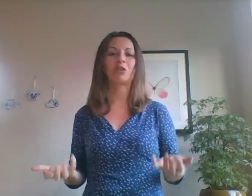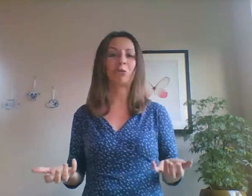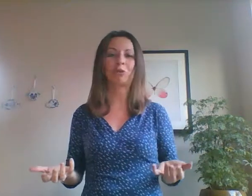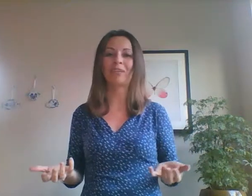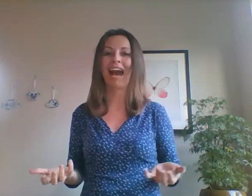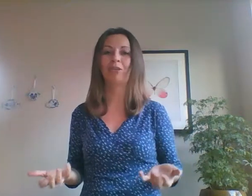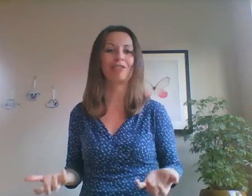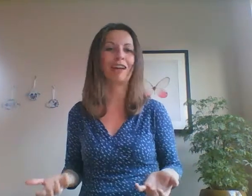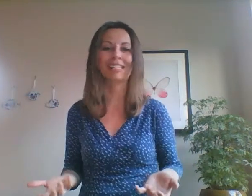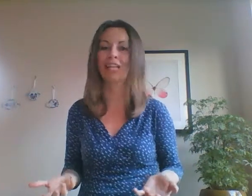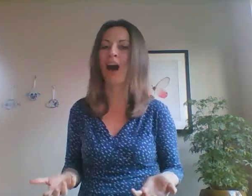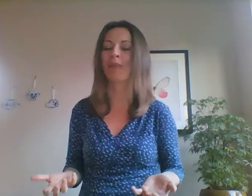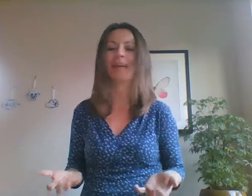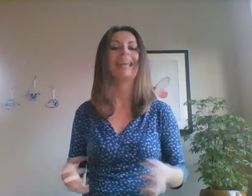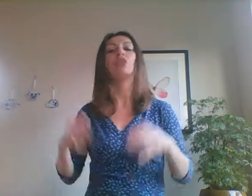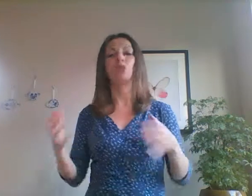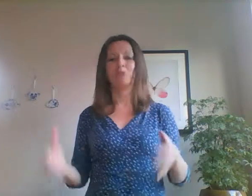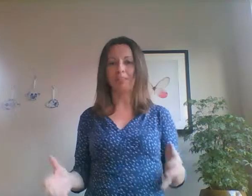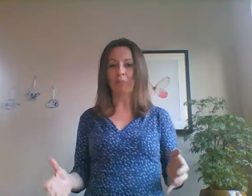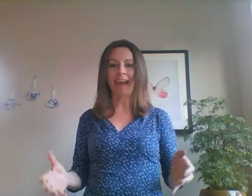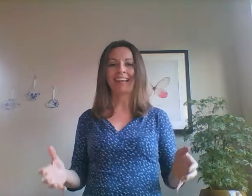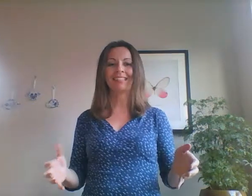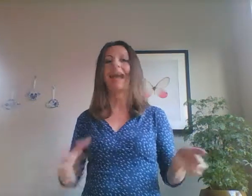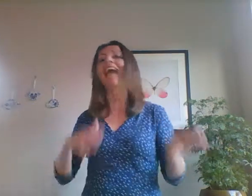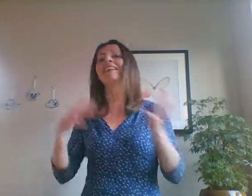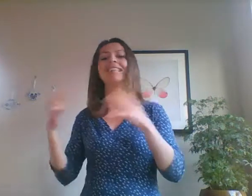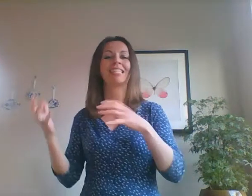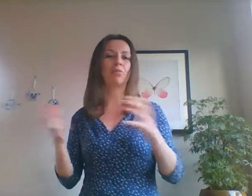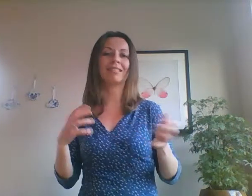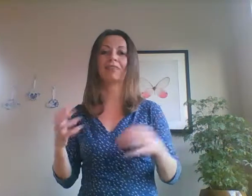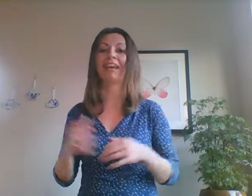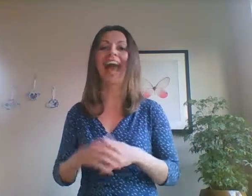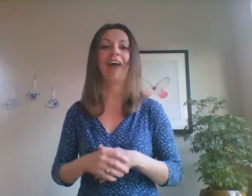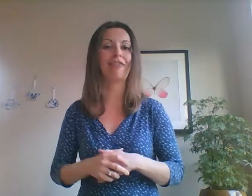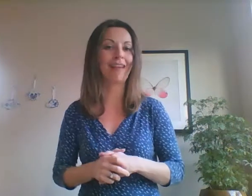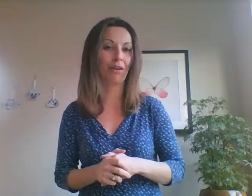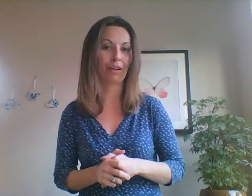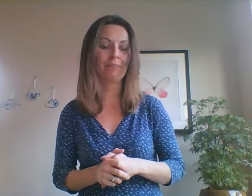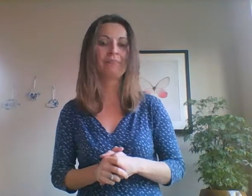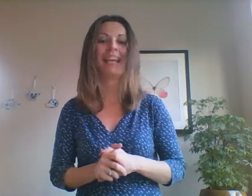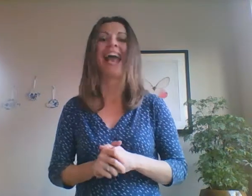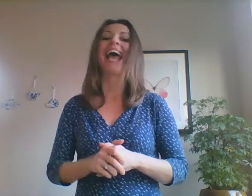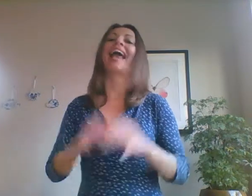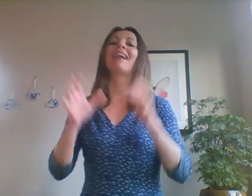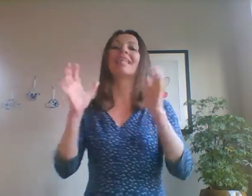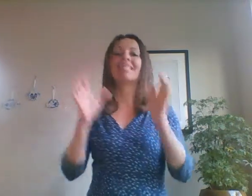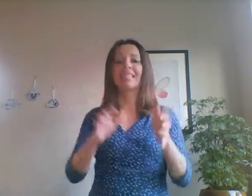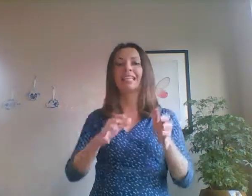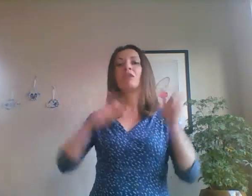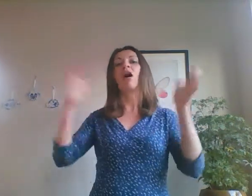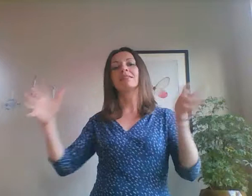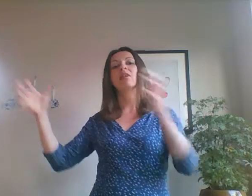or 3 hours nonstop. You do need breaks at least once every half an hour. And ideally, you also want to